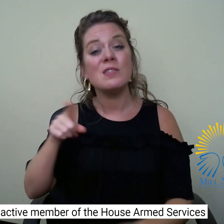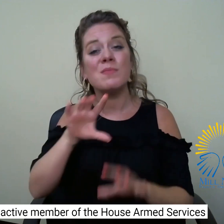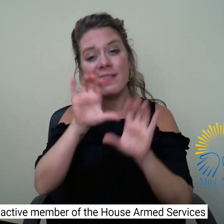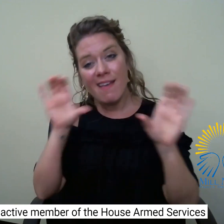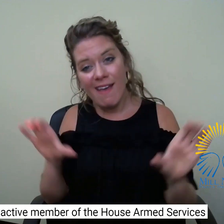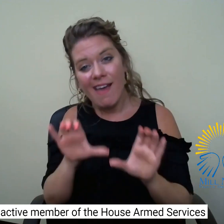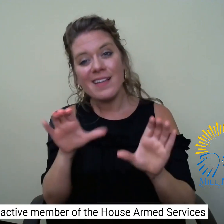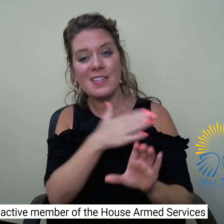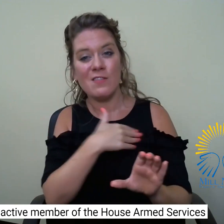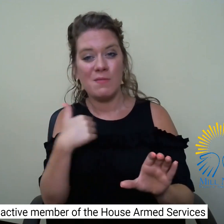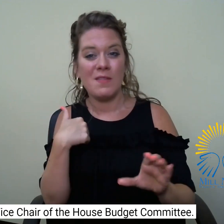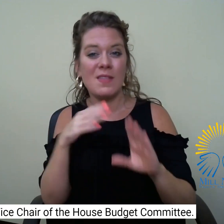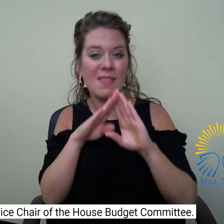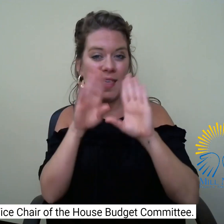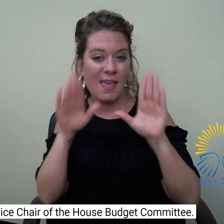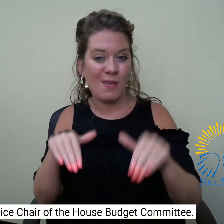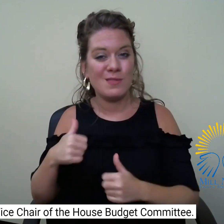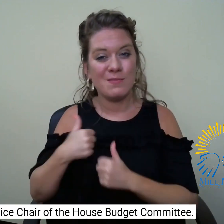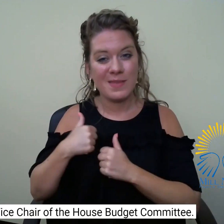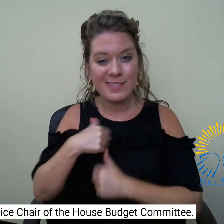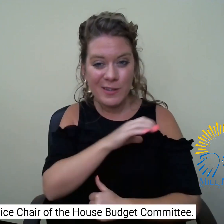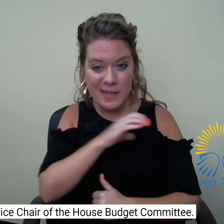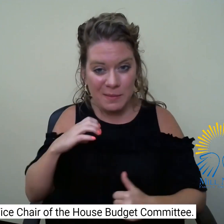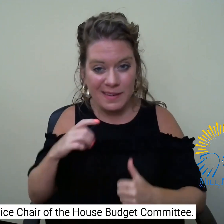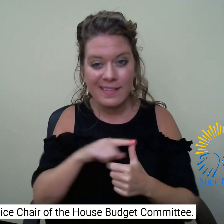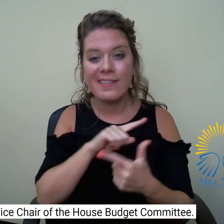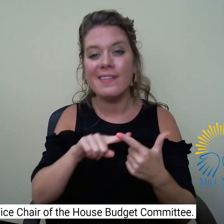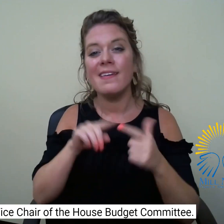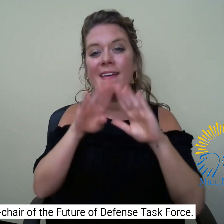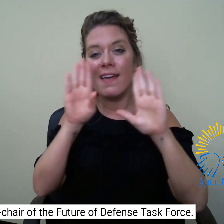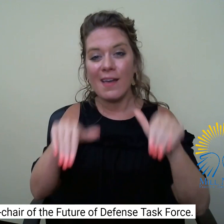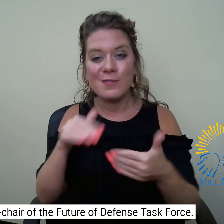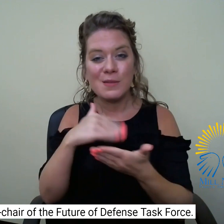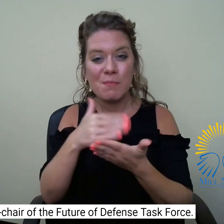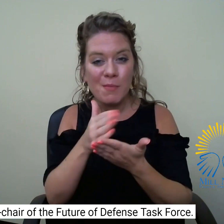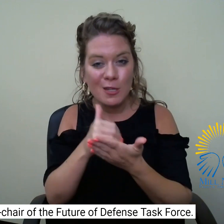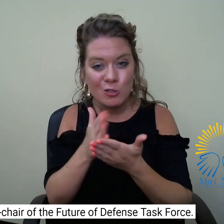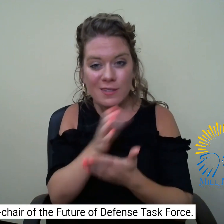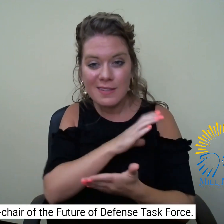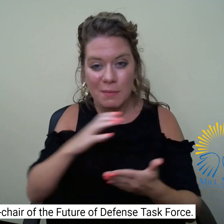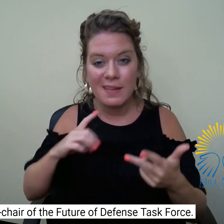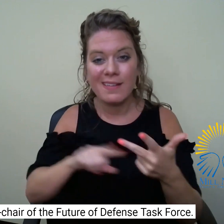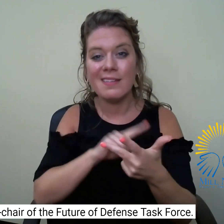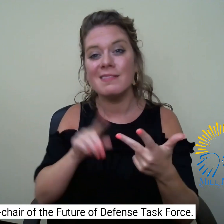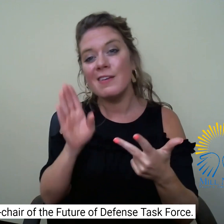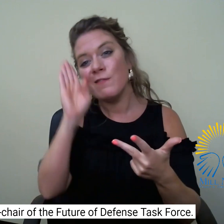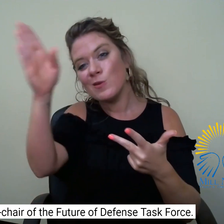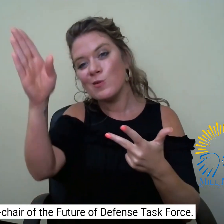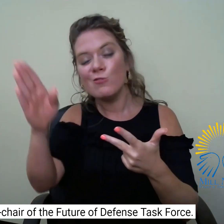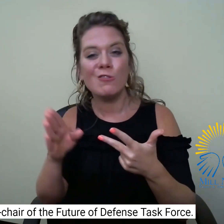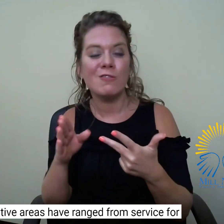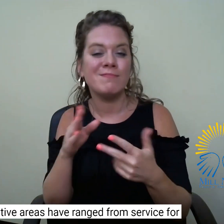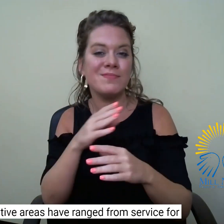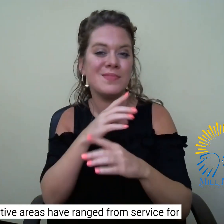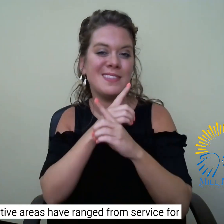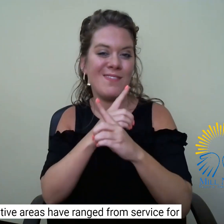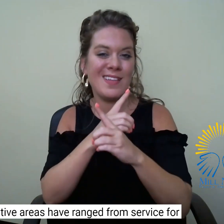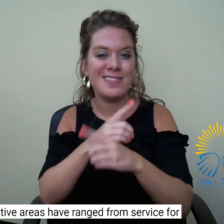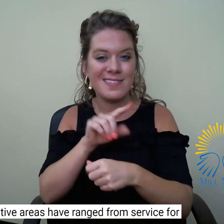of the House Armed Services Committee, Vice Chair of the House Budget Committee, and is the co-chair of the Future of Defense Task Force. His legislative areas have